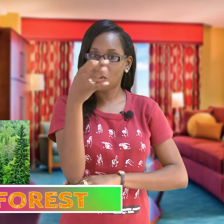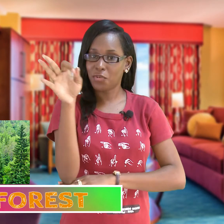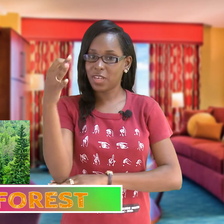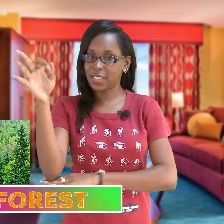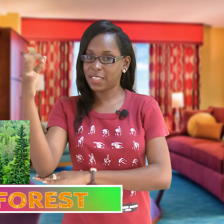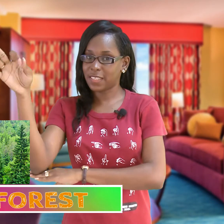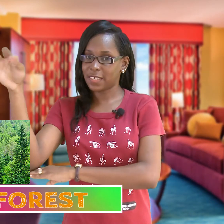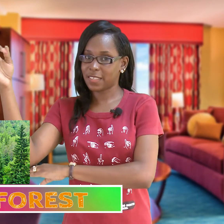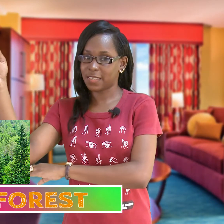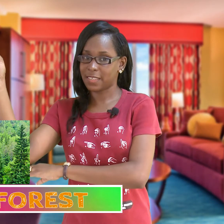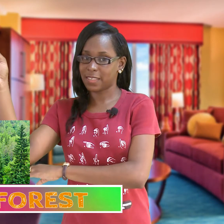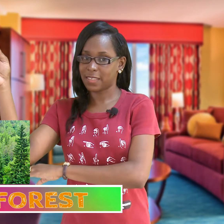forest,